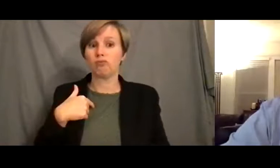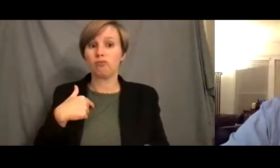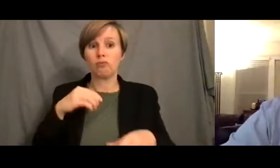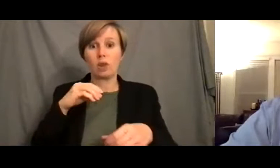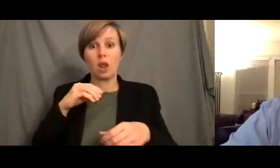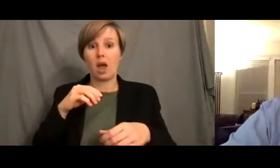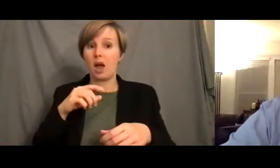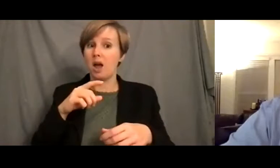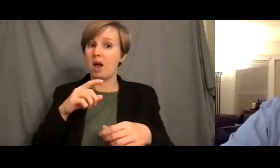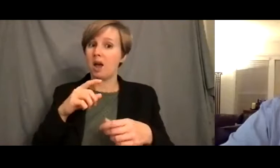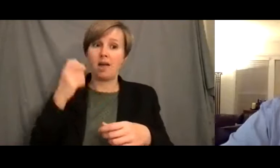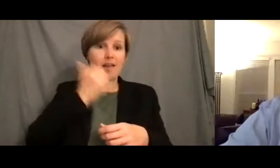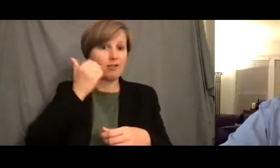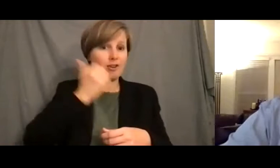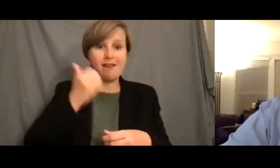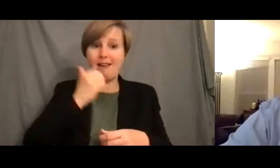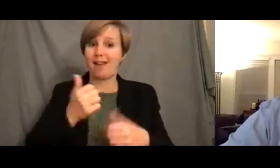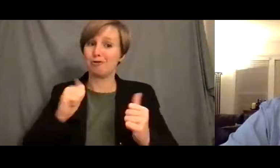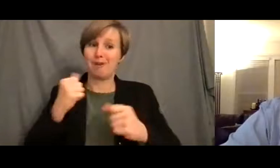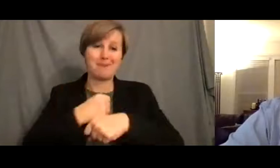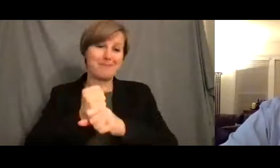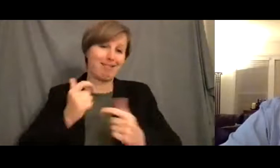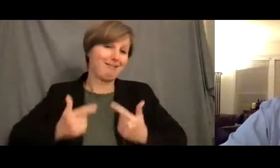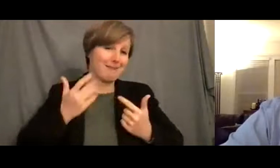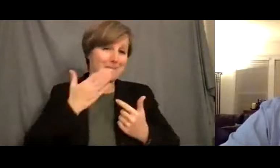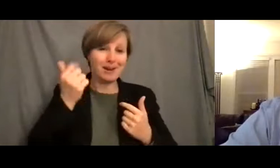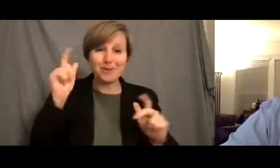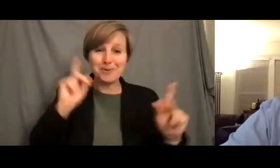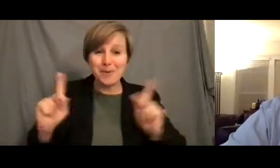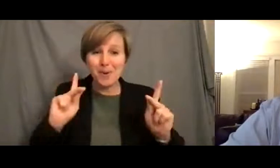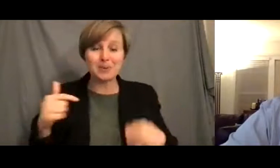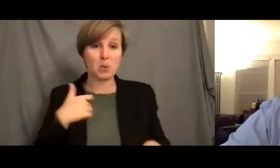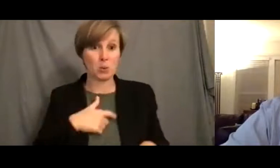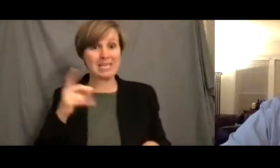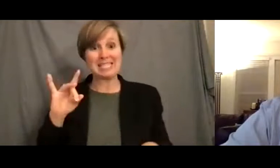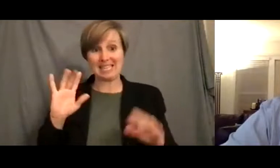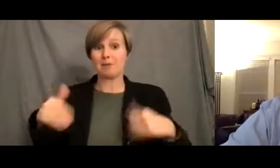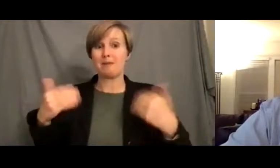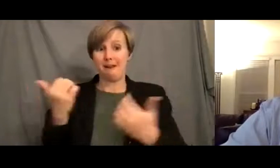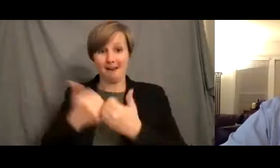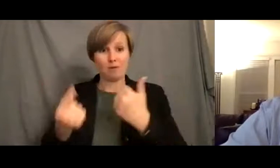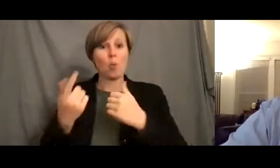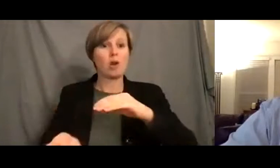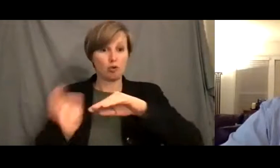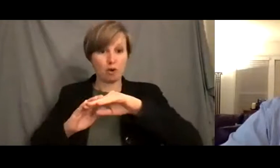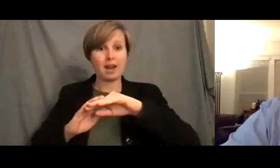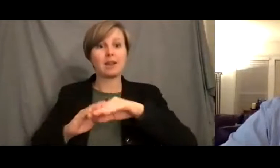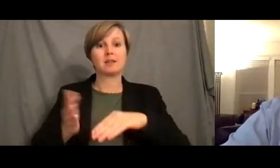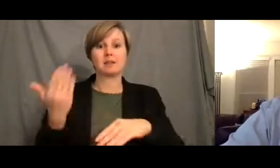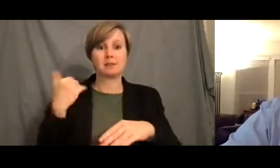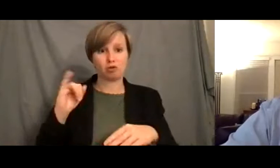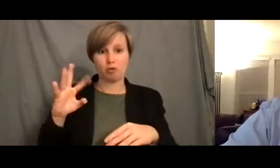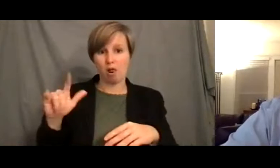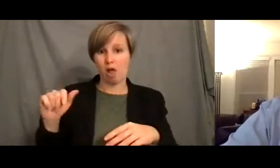digging hard every day and trying to make life better for folks. We did give everybody a raise back to July 1.